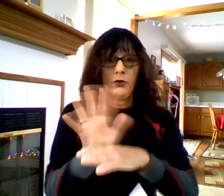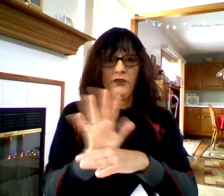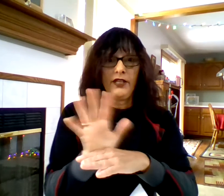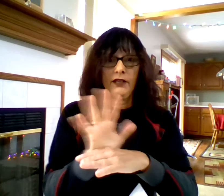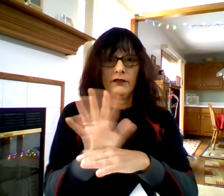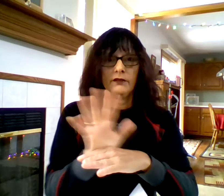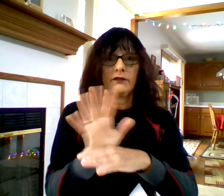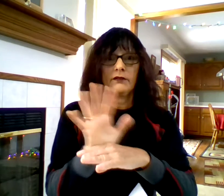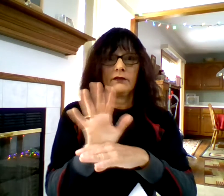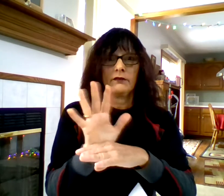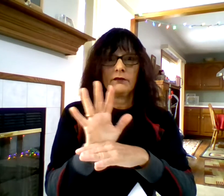Movie,